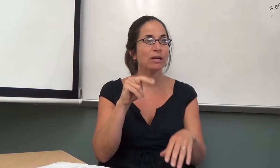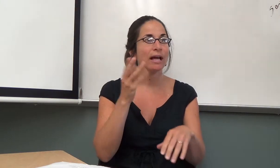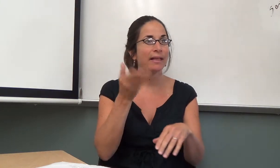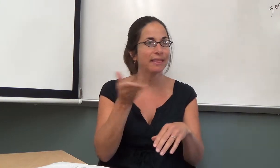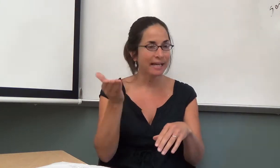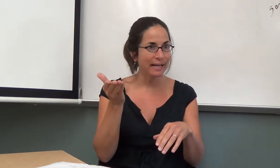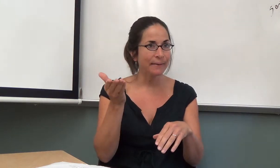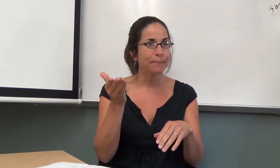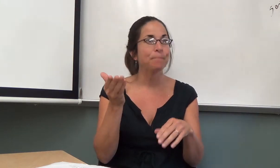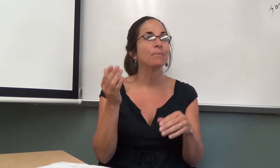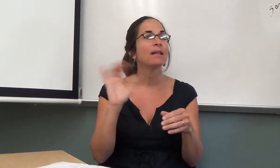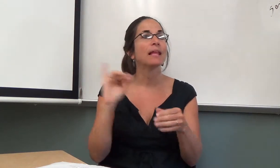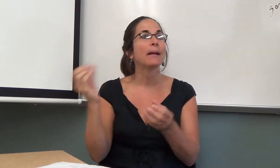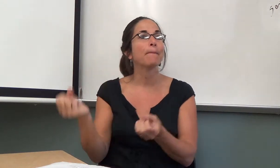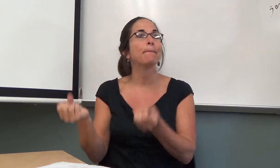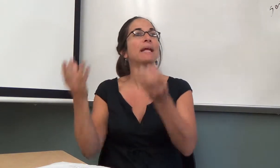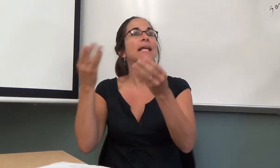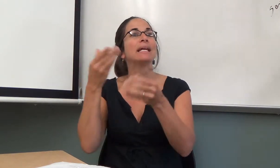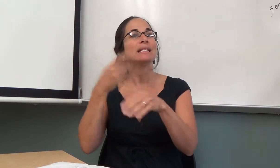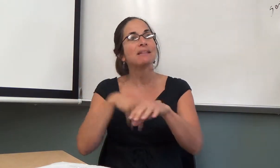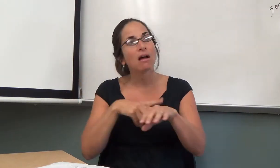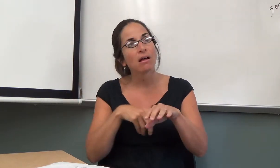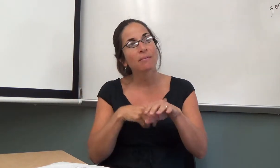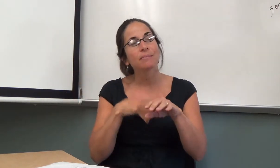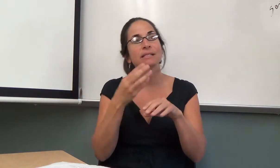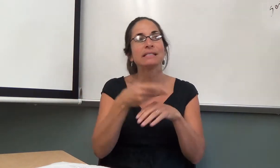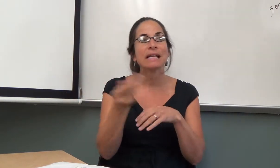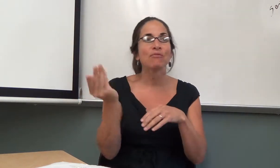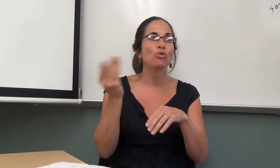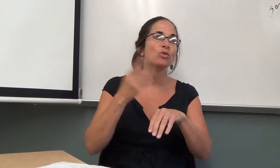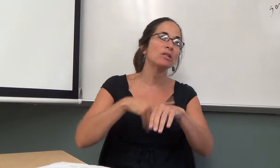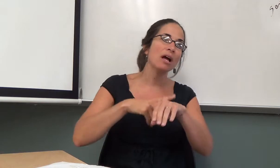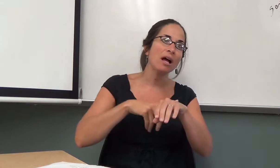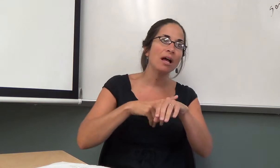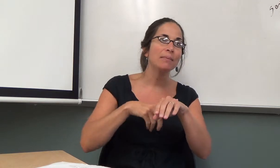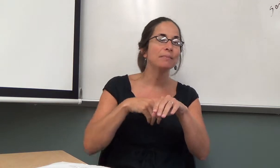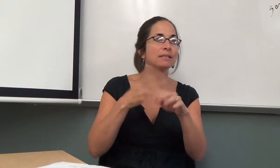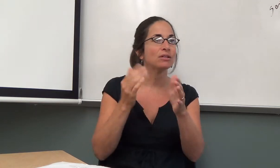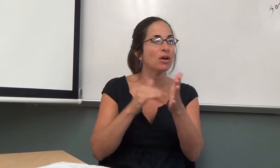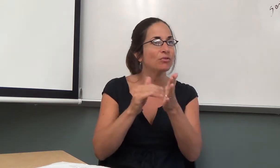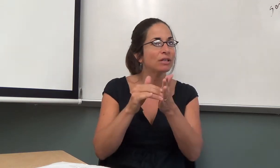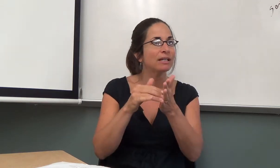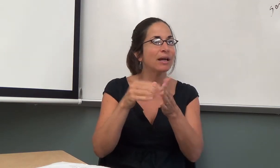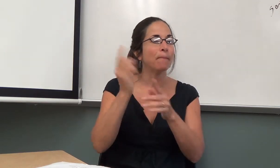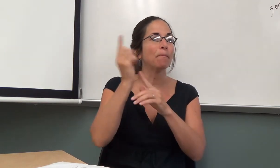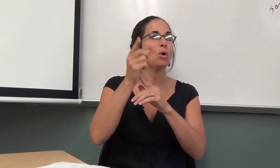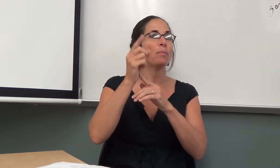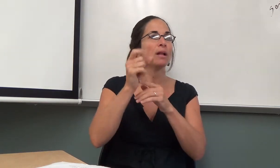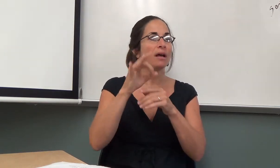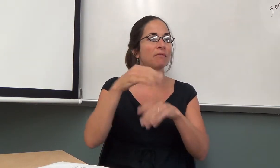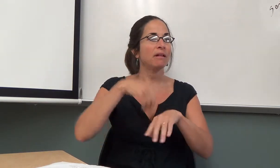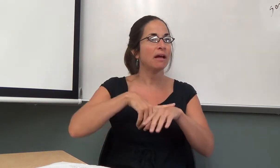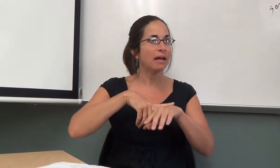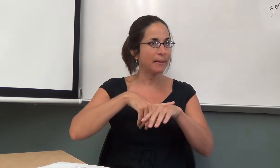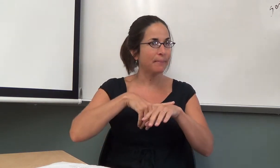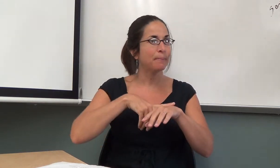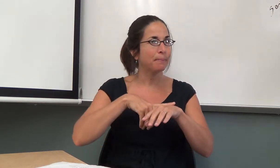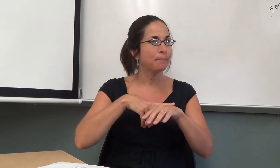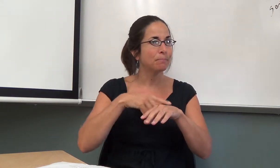time. Many times, several times. It's a moment in time. Do you see what I'm saying? We're talking about time as